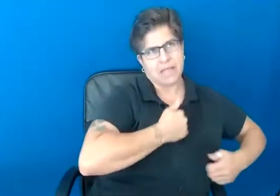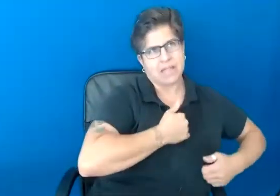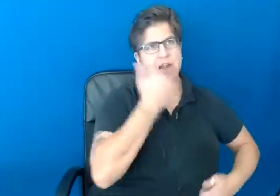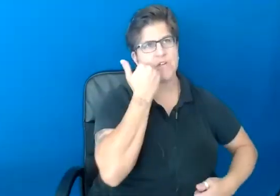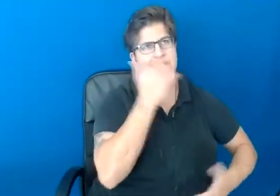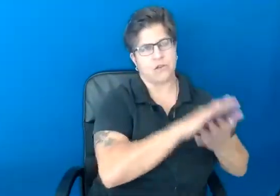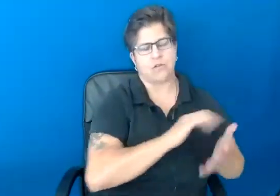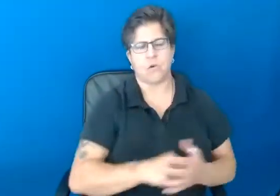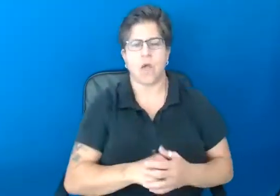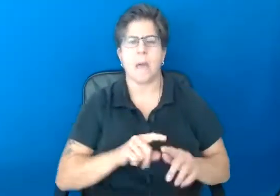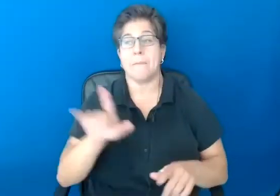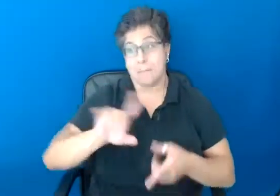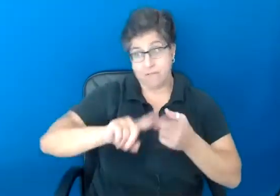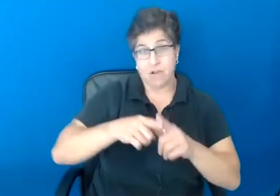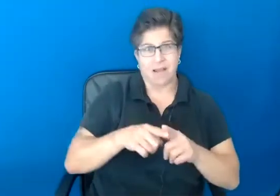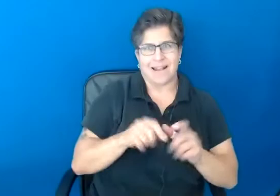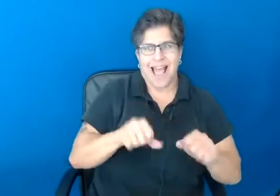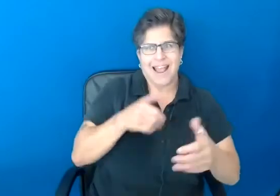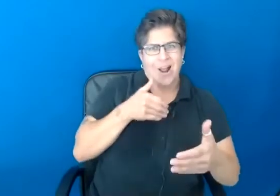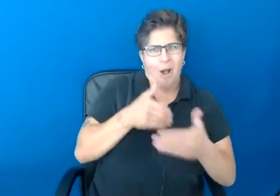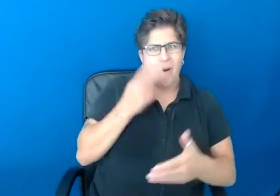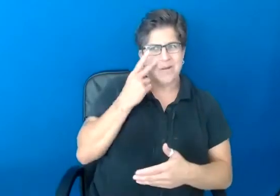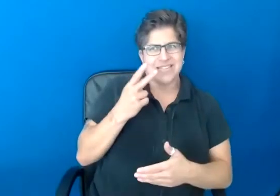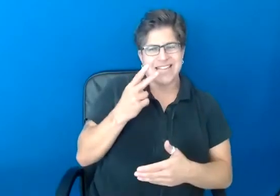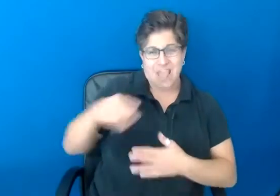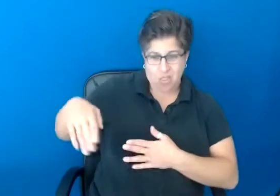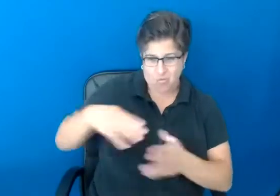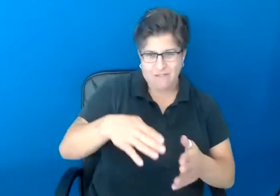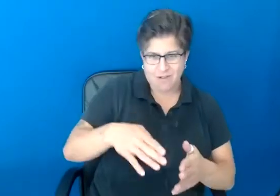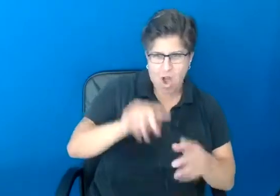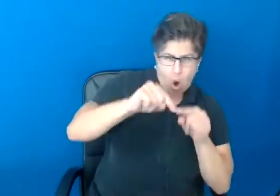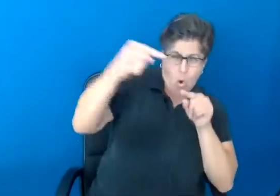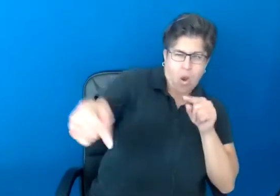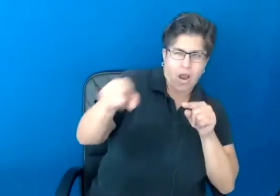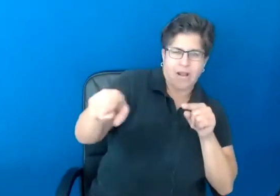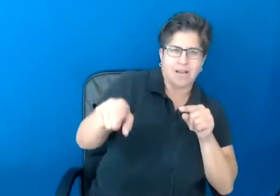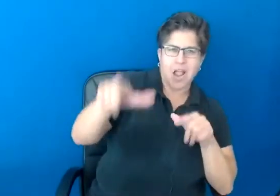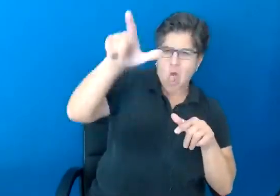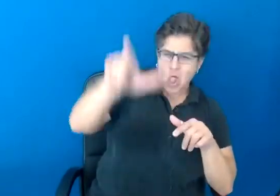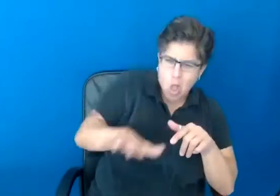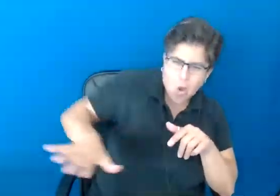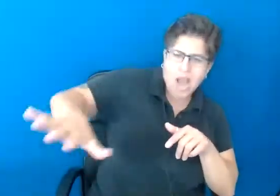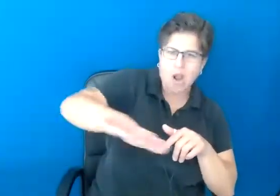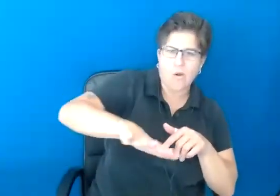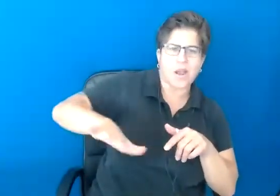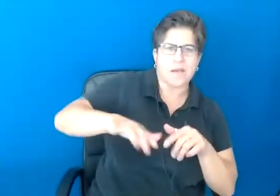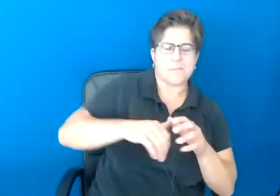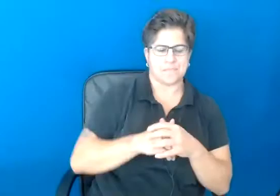low-lying area of Kentucky, and she gets hit with floods. Now, when the Ohio River floods, it's a muddy river to begin with. But